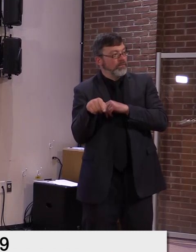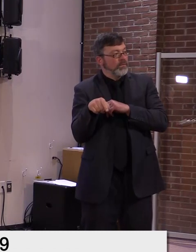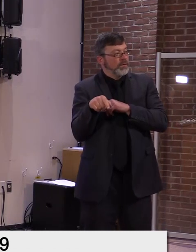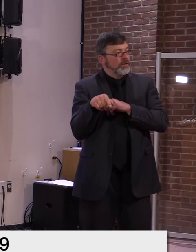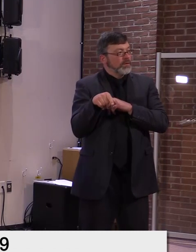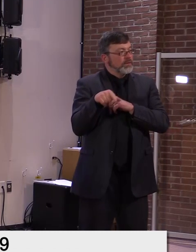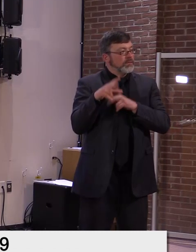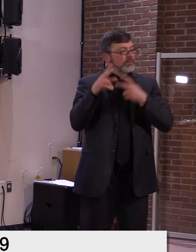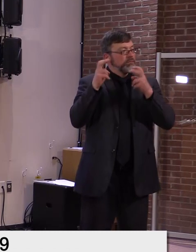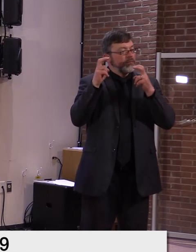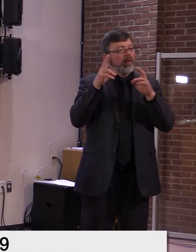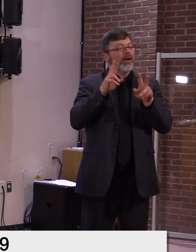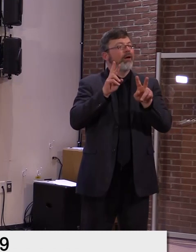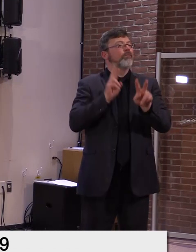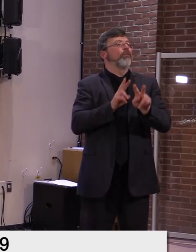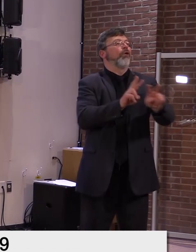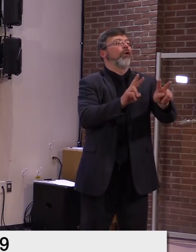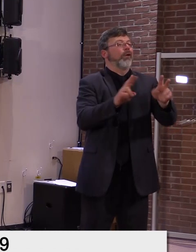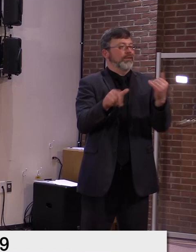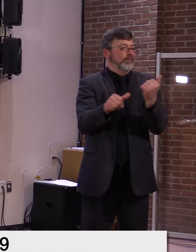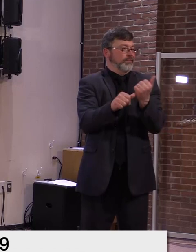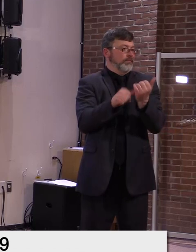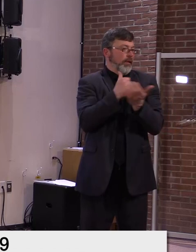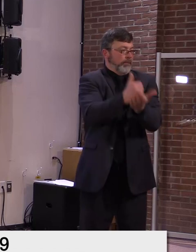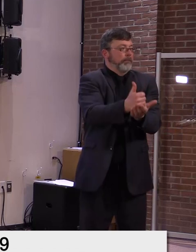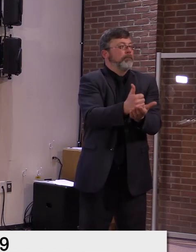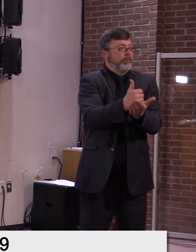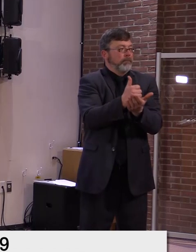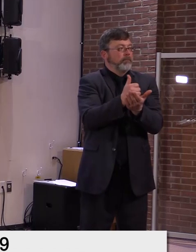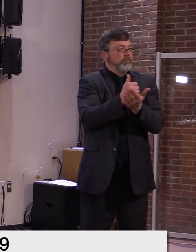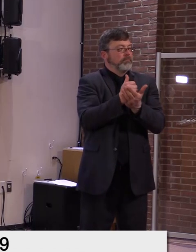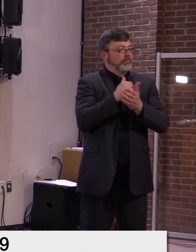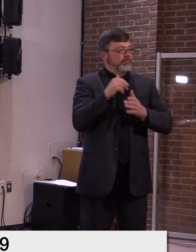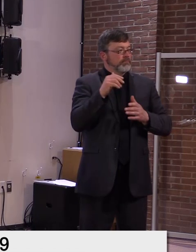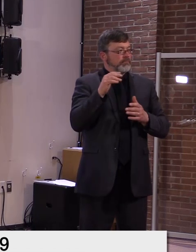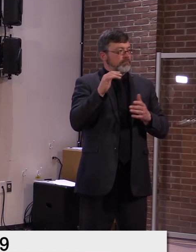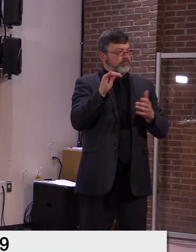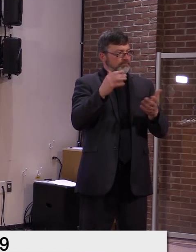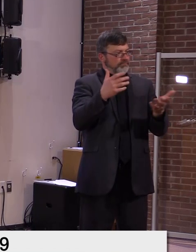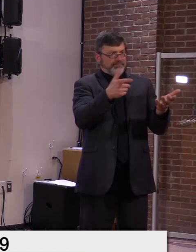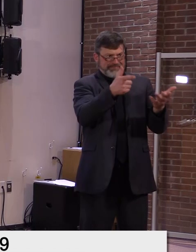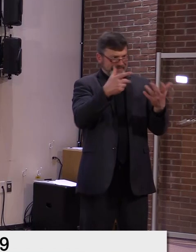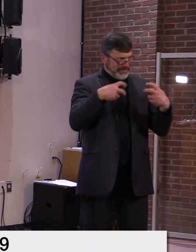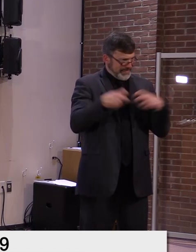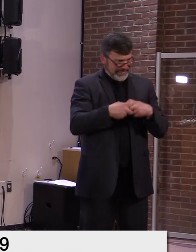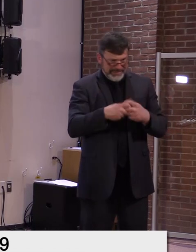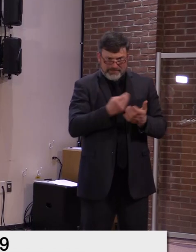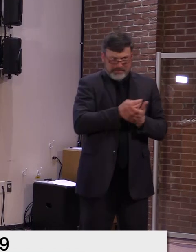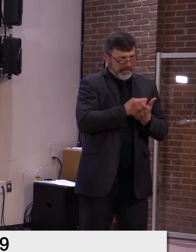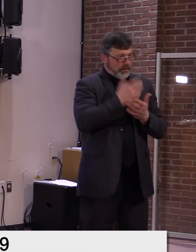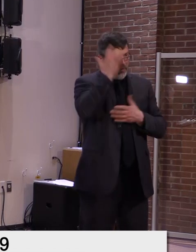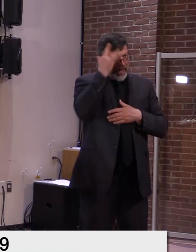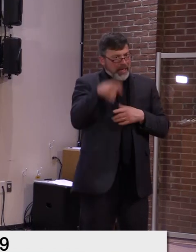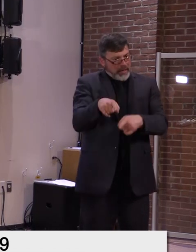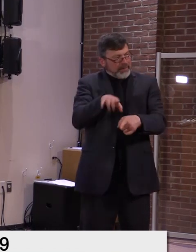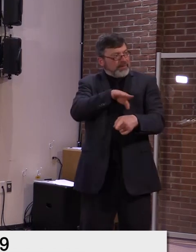funeral expenses for loved ones whose death was attributed to COVID-19, they can qualify for up